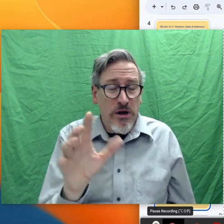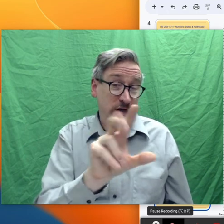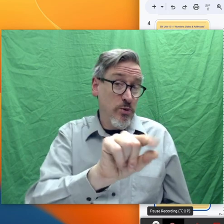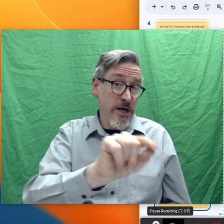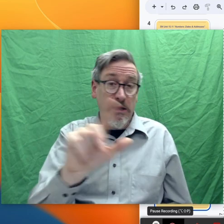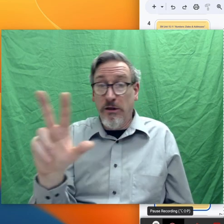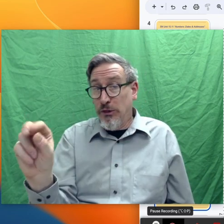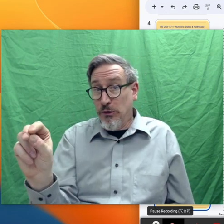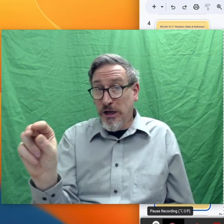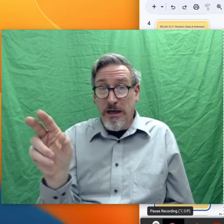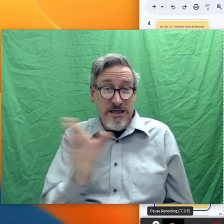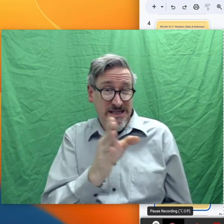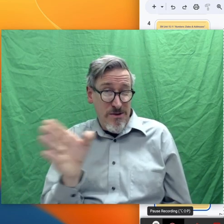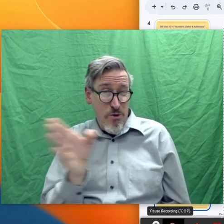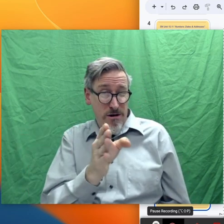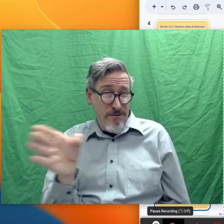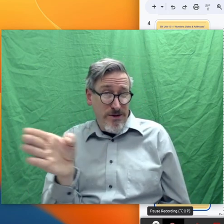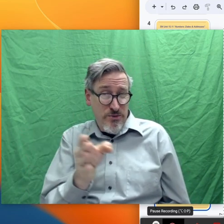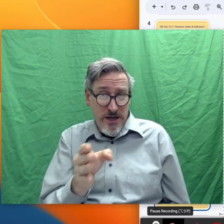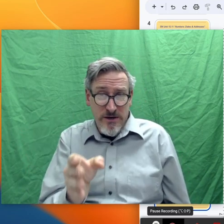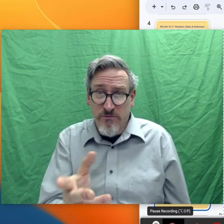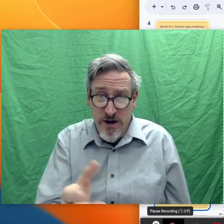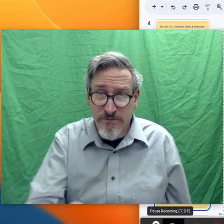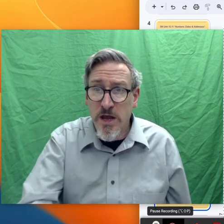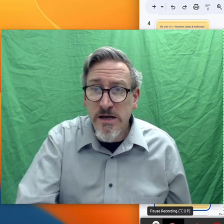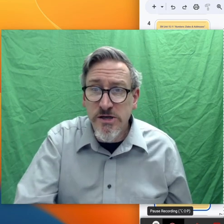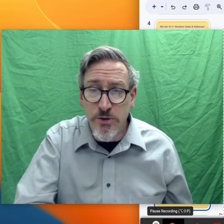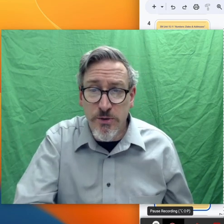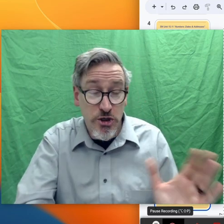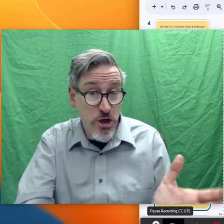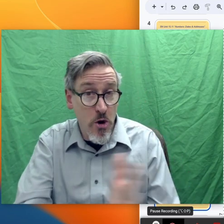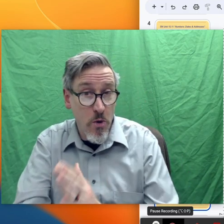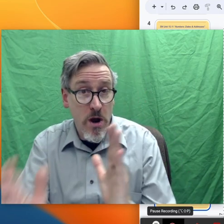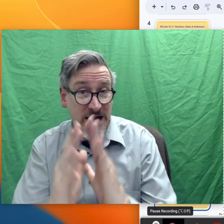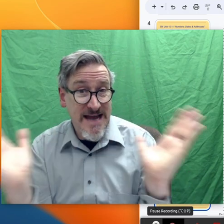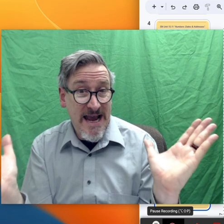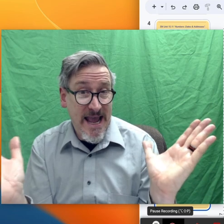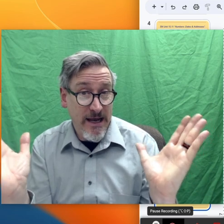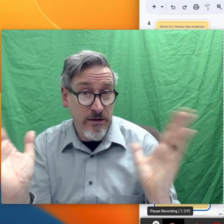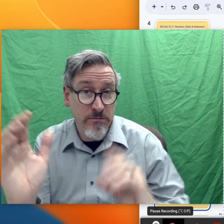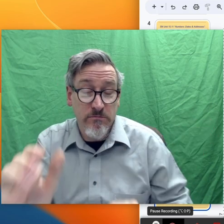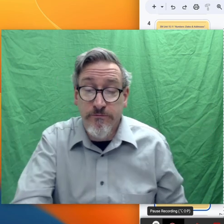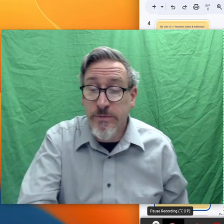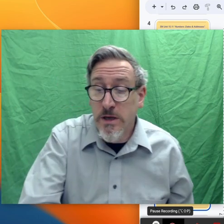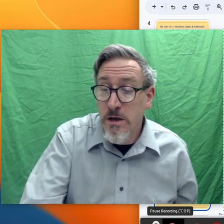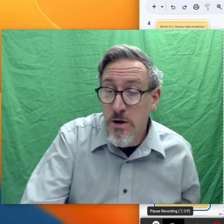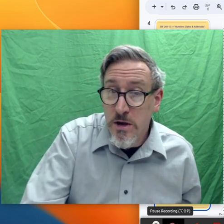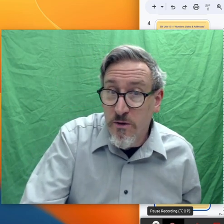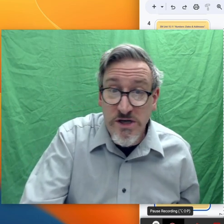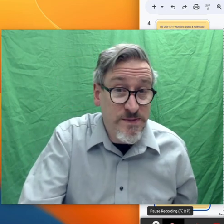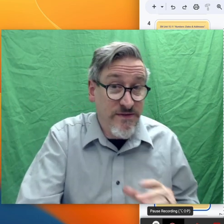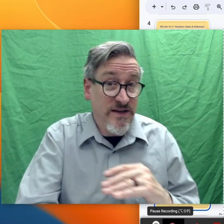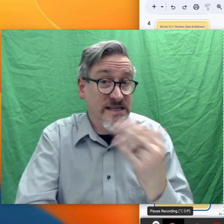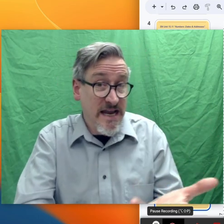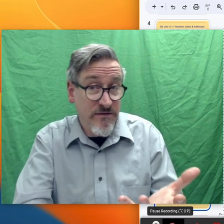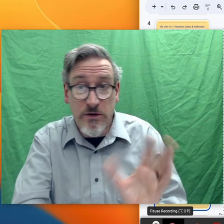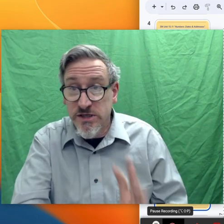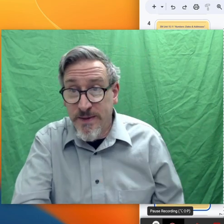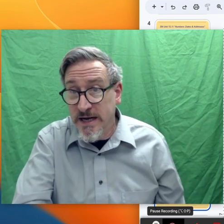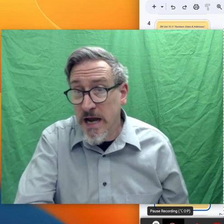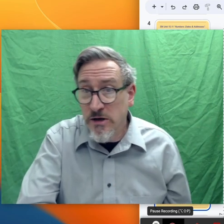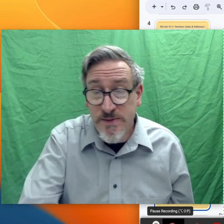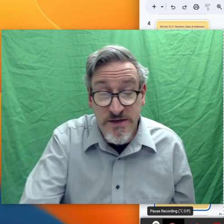somewhere like 20, 30, somewhere in between, right? So you can show a decade or a specific set